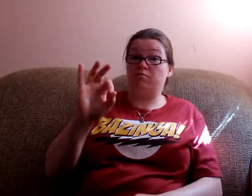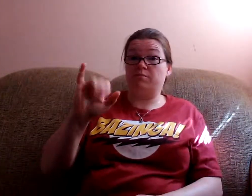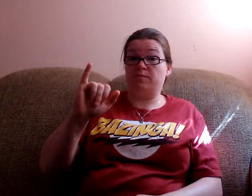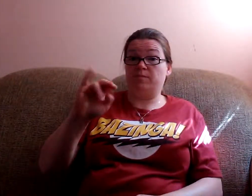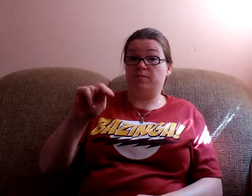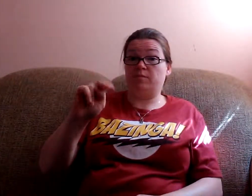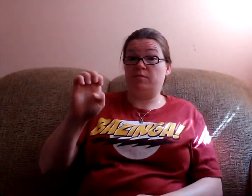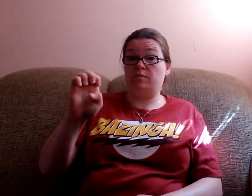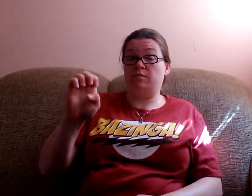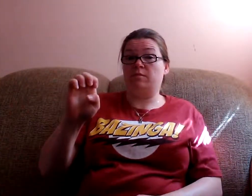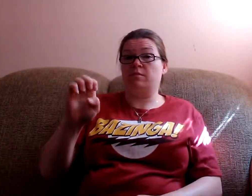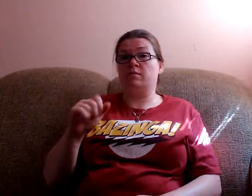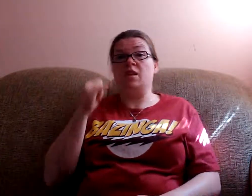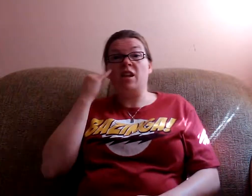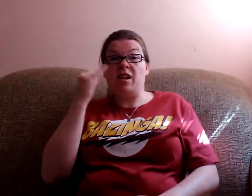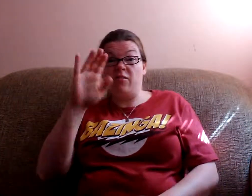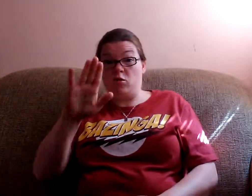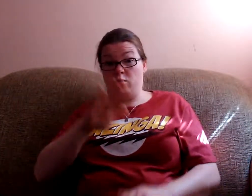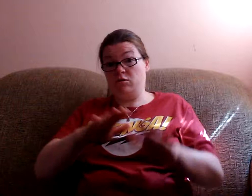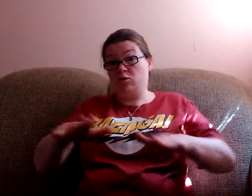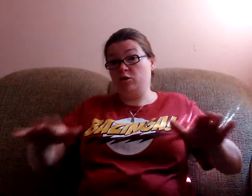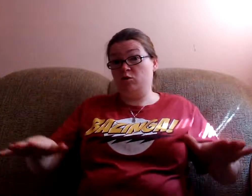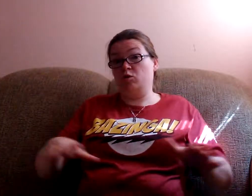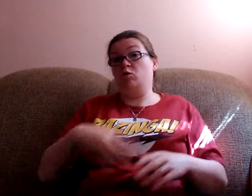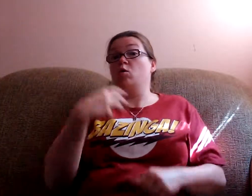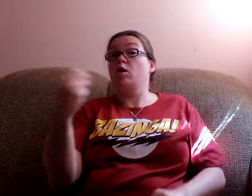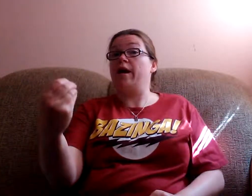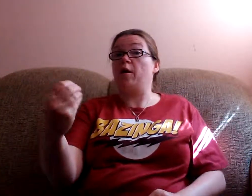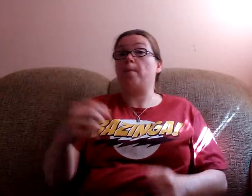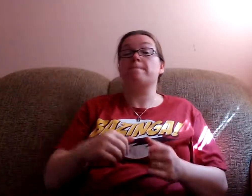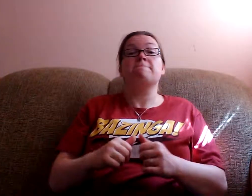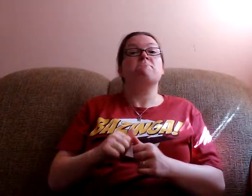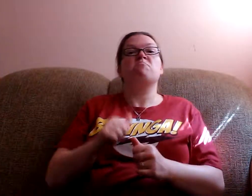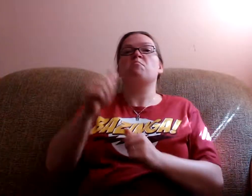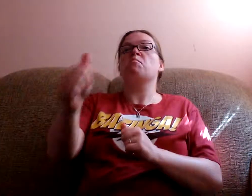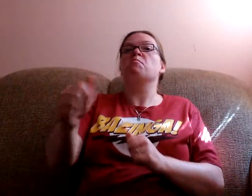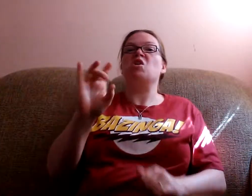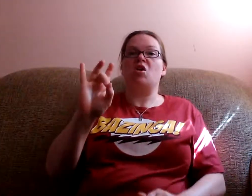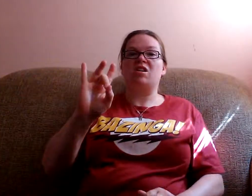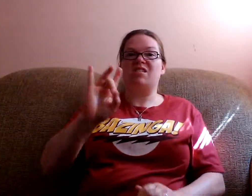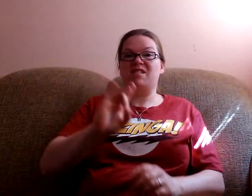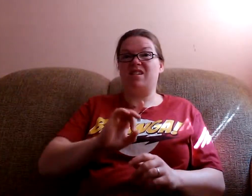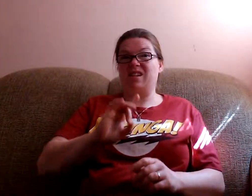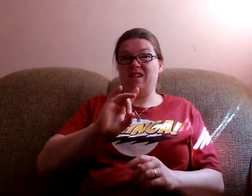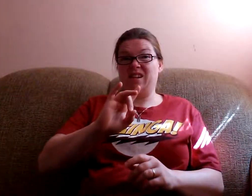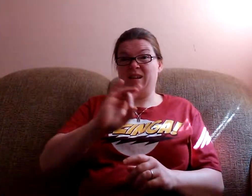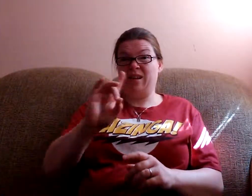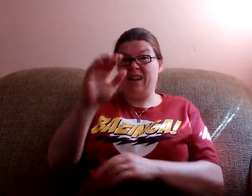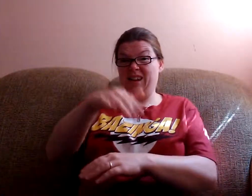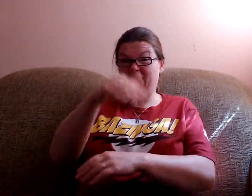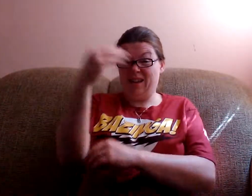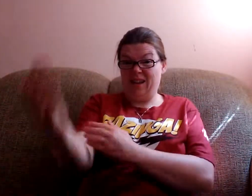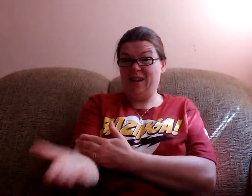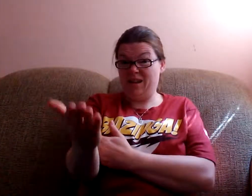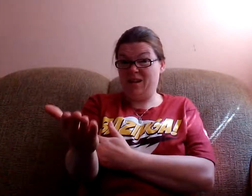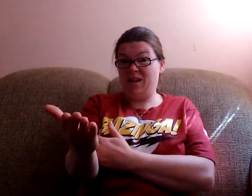the curfew in Stratford. You paid a fine. You were even fined for not being